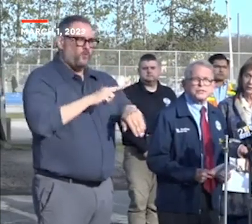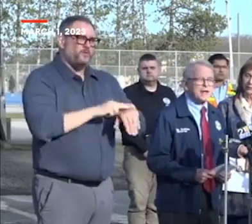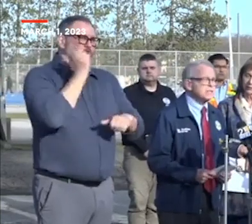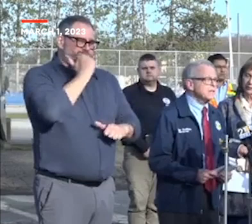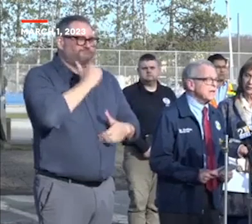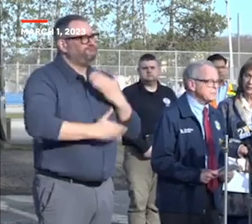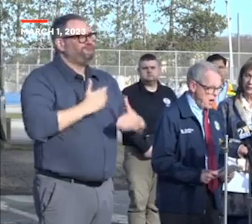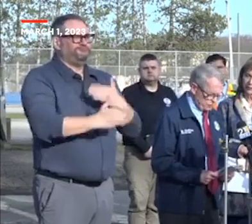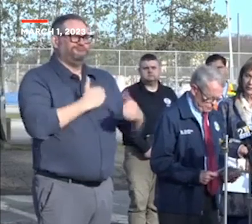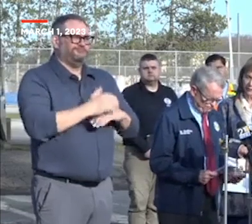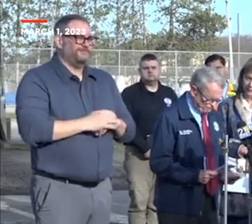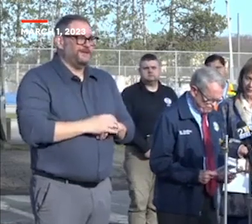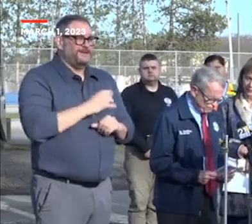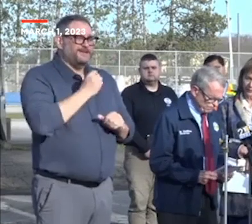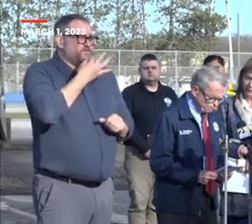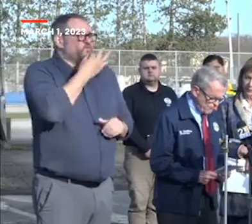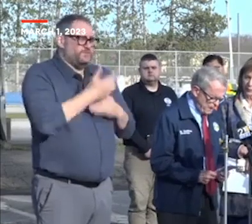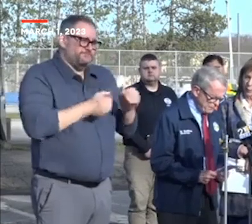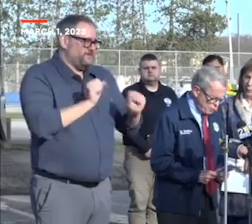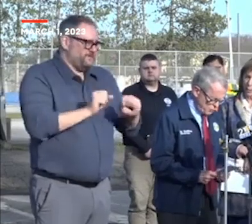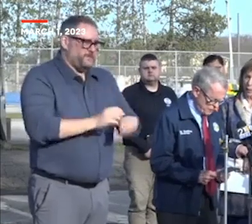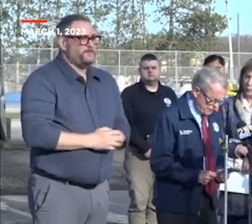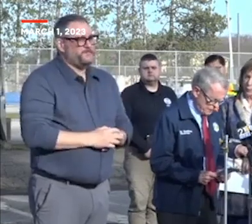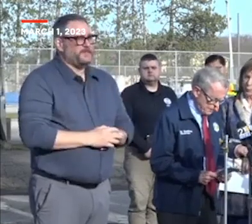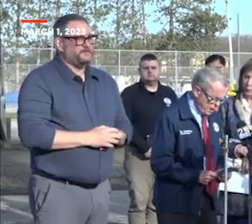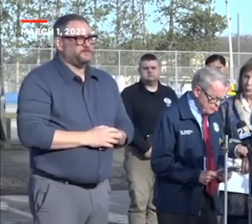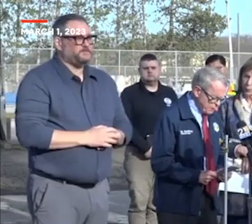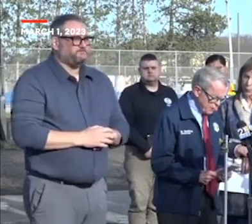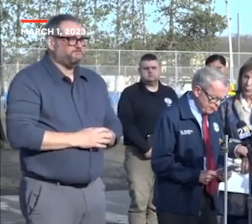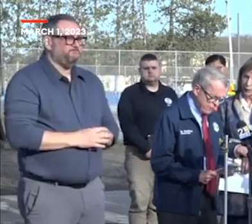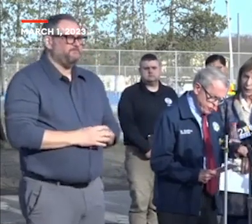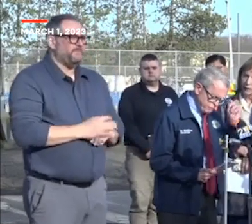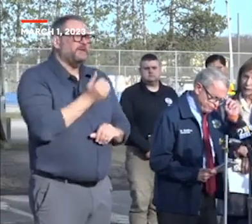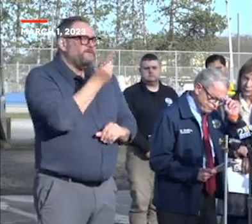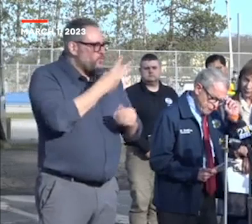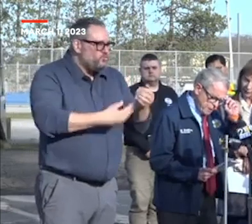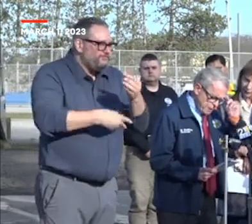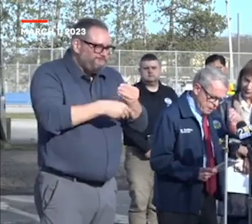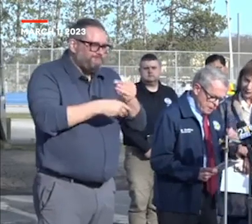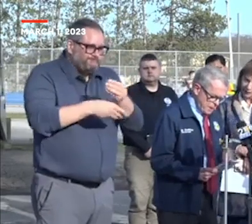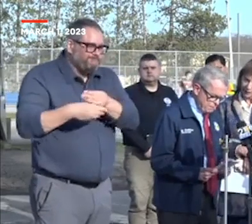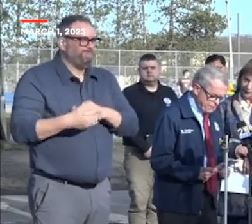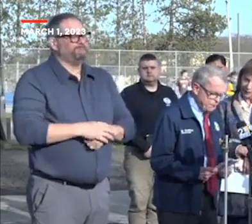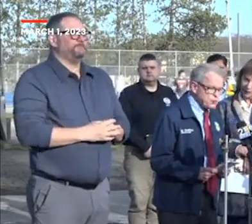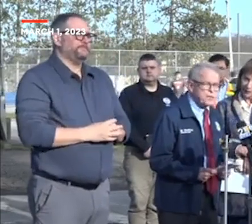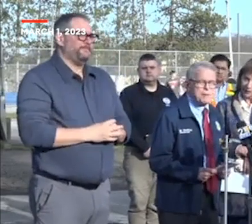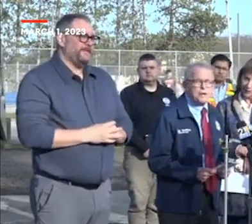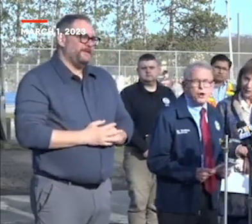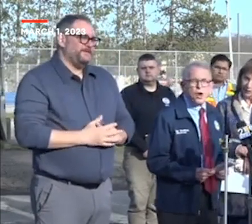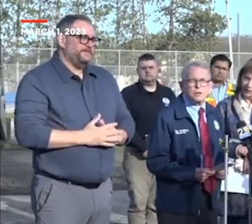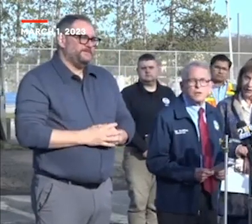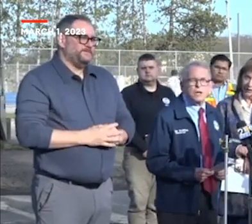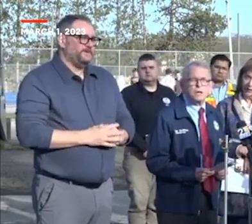soon as that is possible. I have a few other items I would like to mention. From the first time